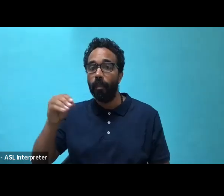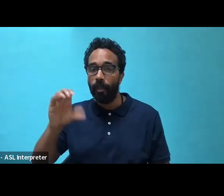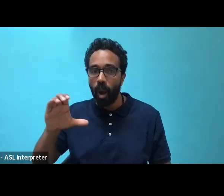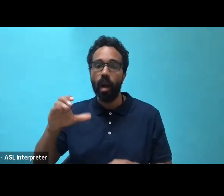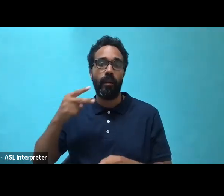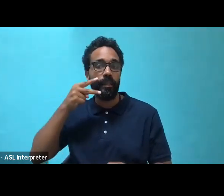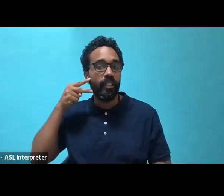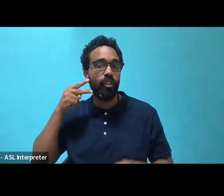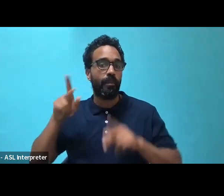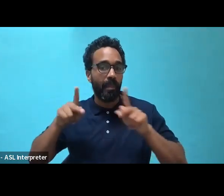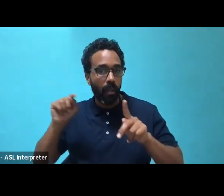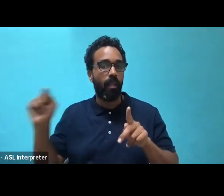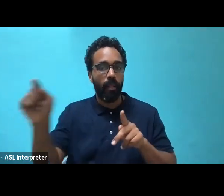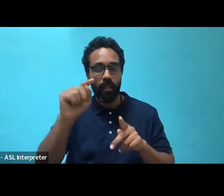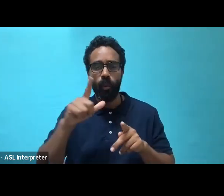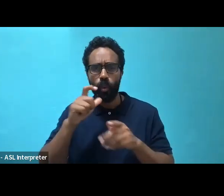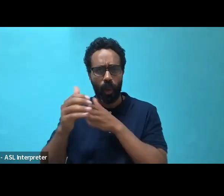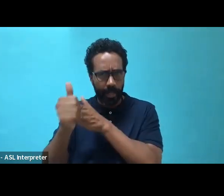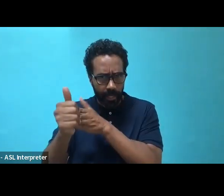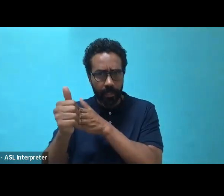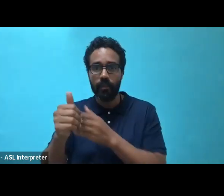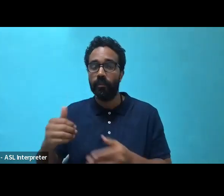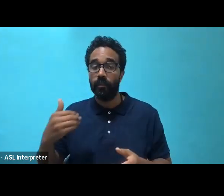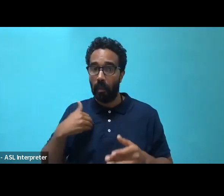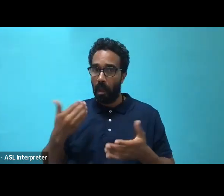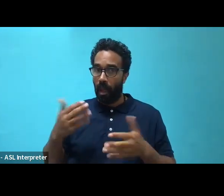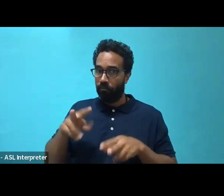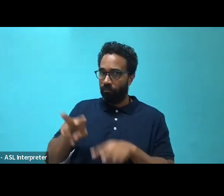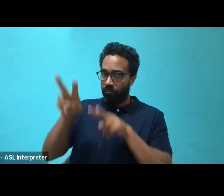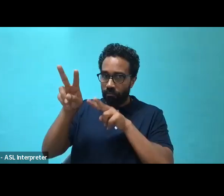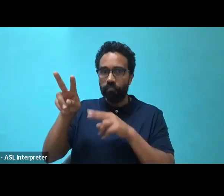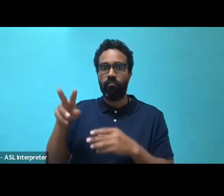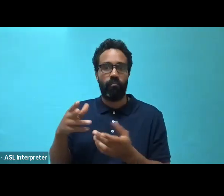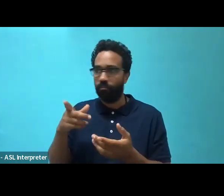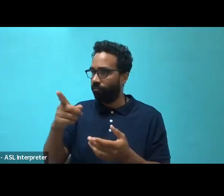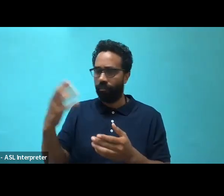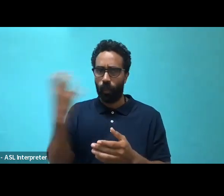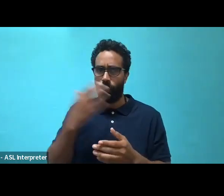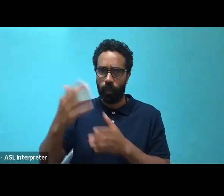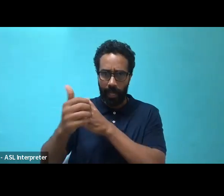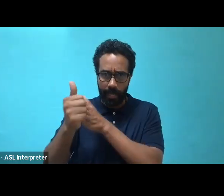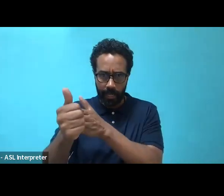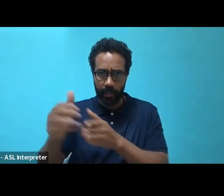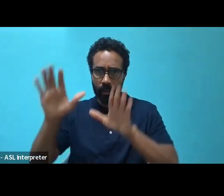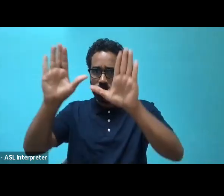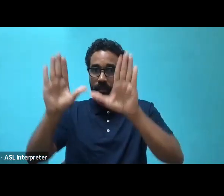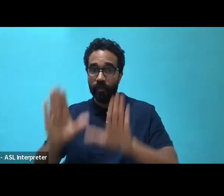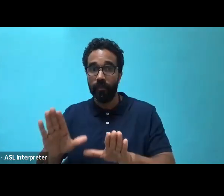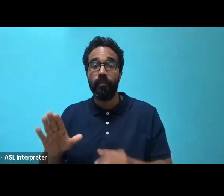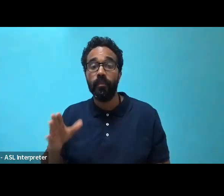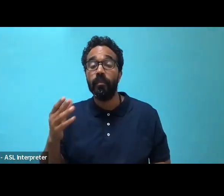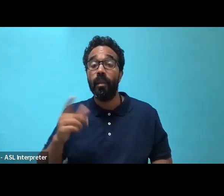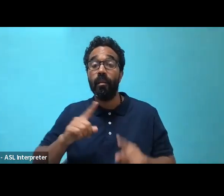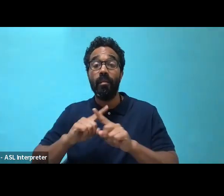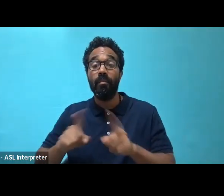some in BCIL whom I look up to, Cortland Towns, Diana Hu, but as a movement,